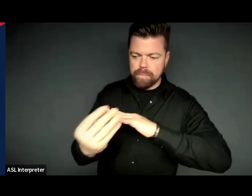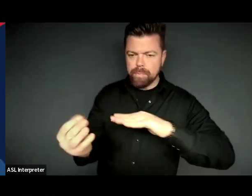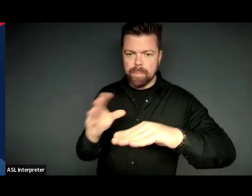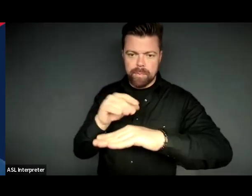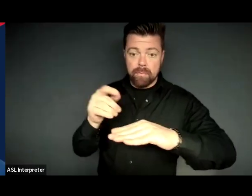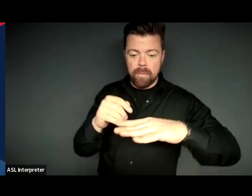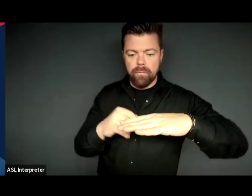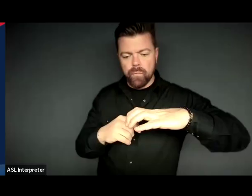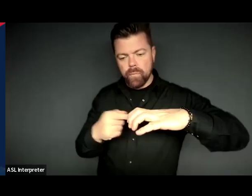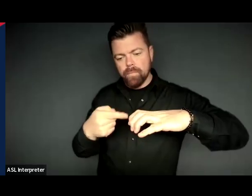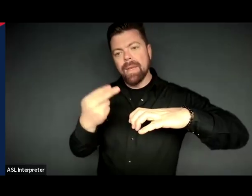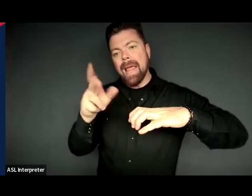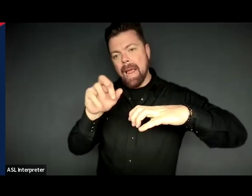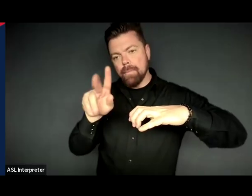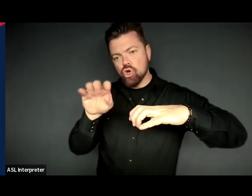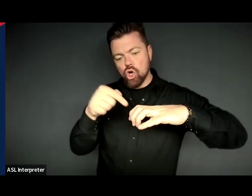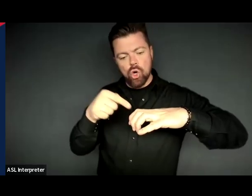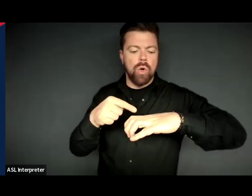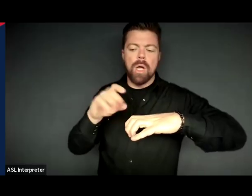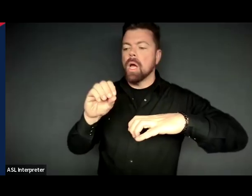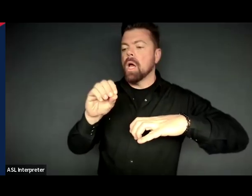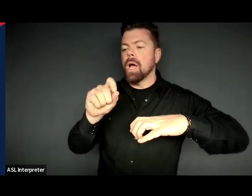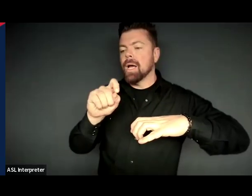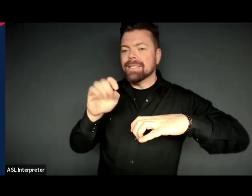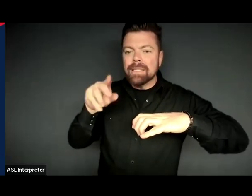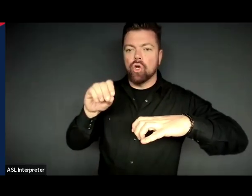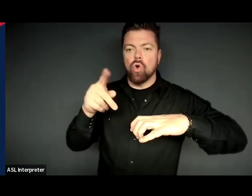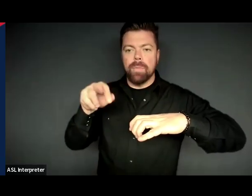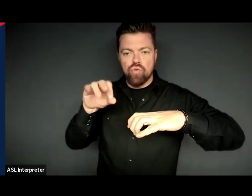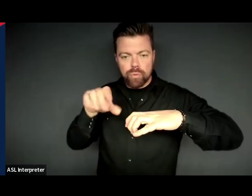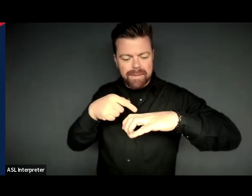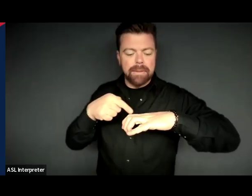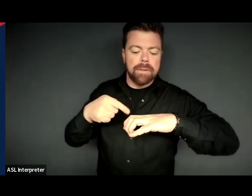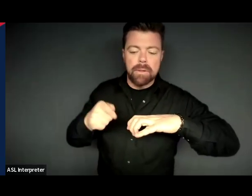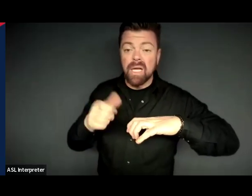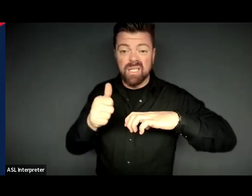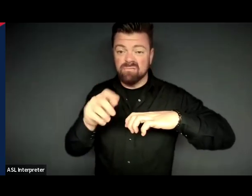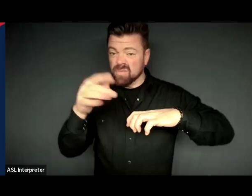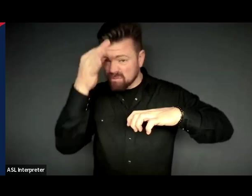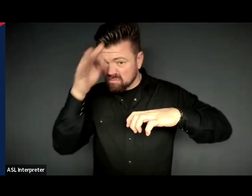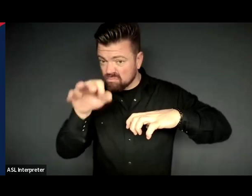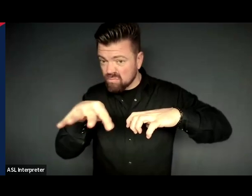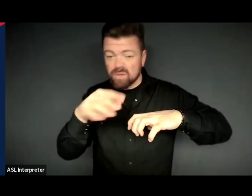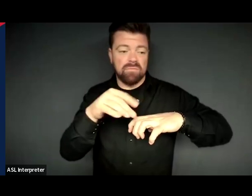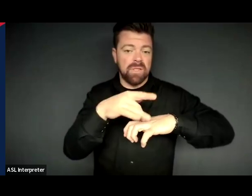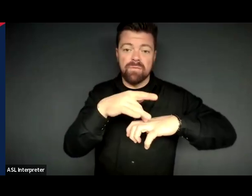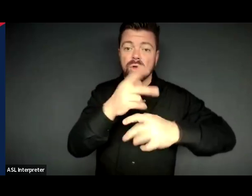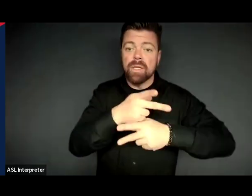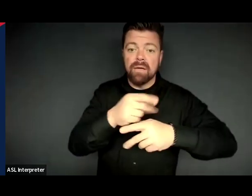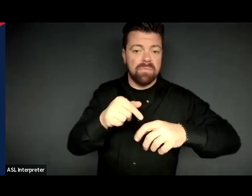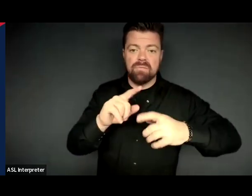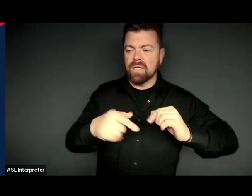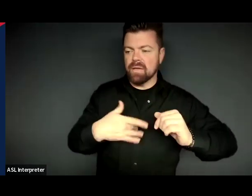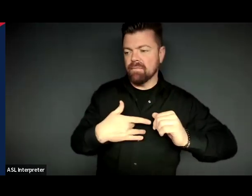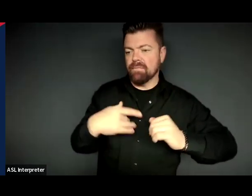toe deformities. So their toes are kind of getting curly. Any tips on foot care for those of us who can't feel their feet? I wear